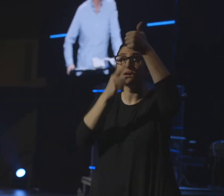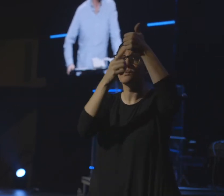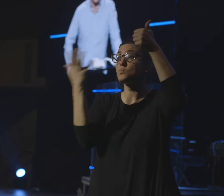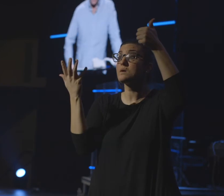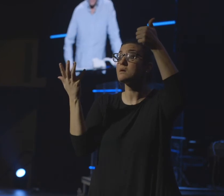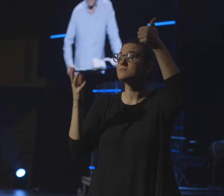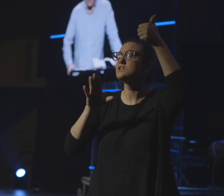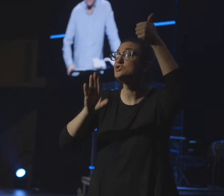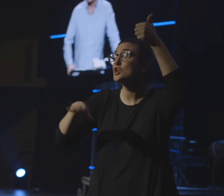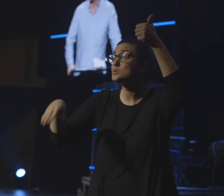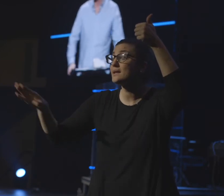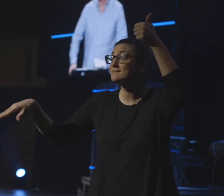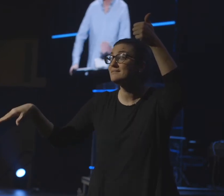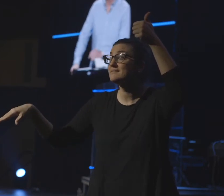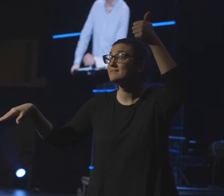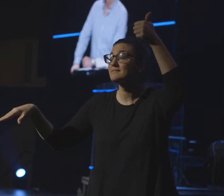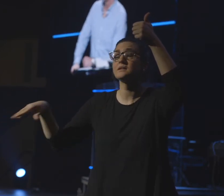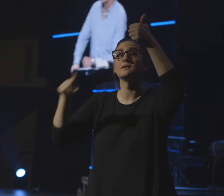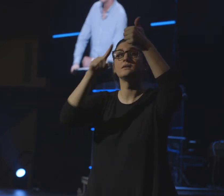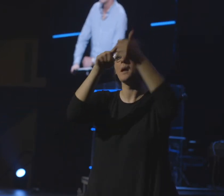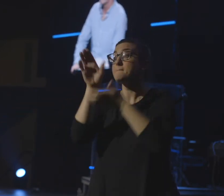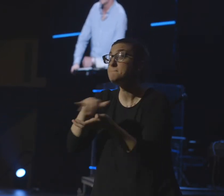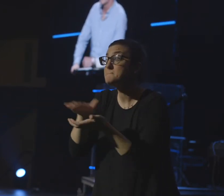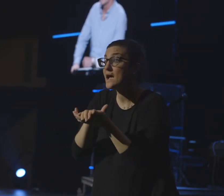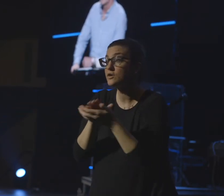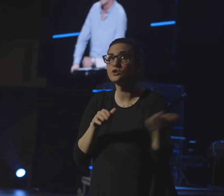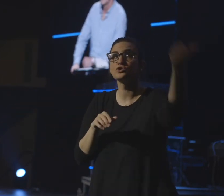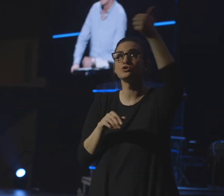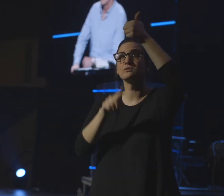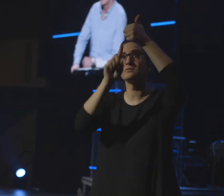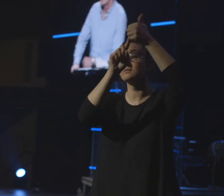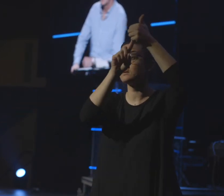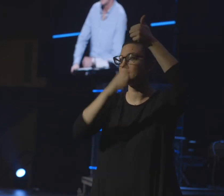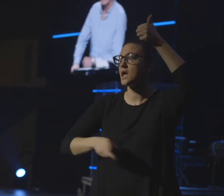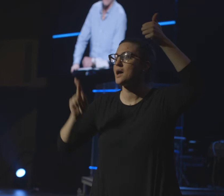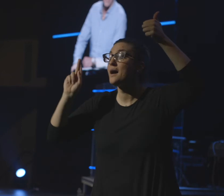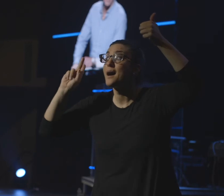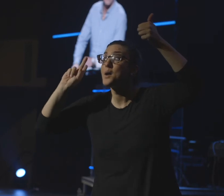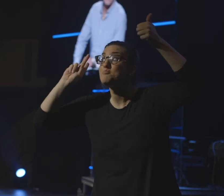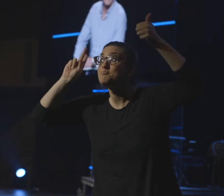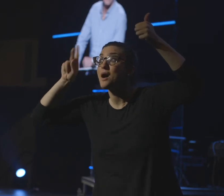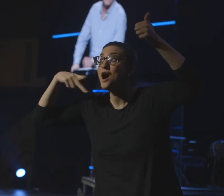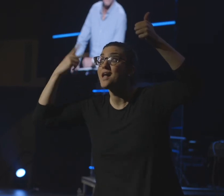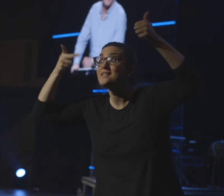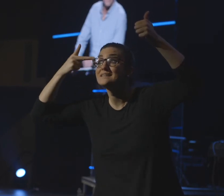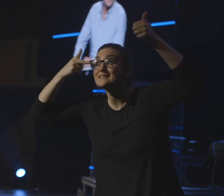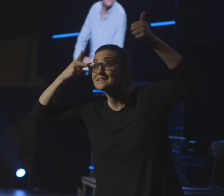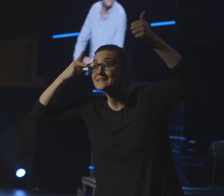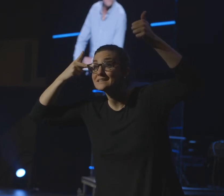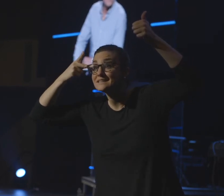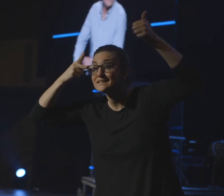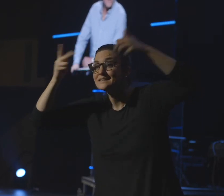be that. Listen, wait for it. Politics can be that.